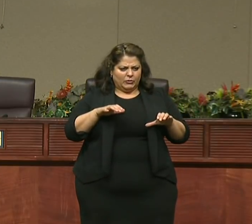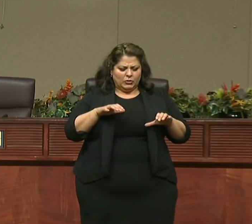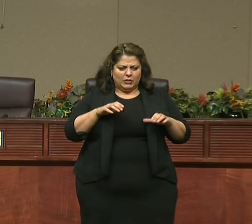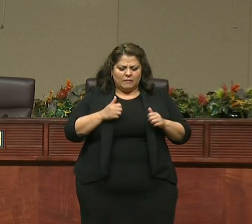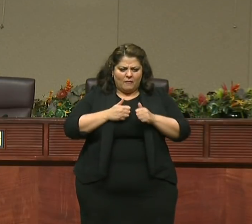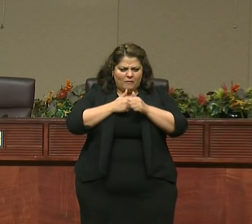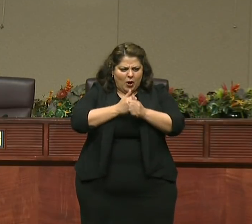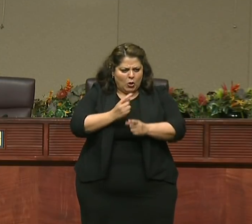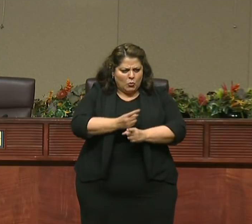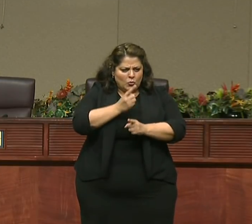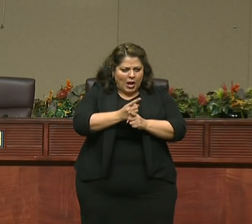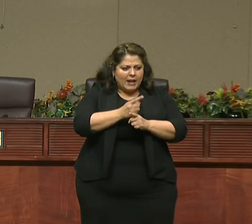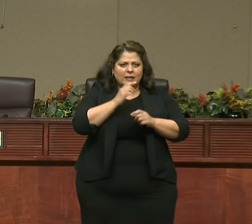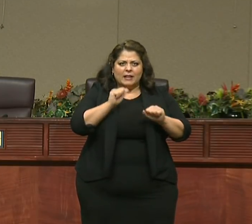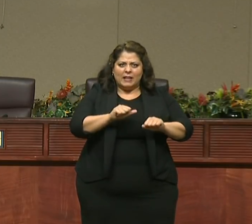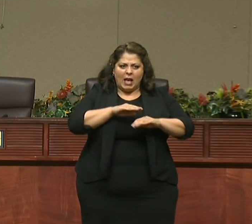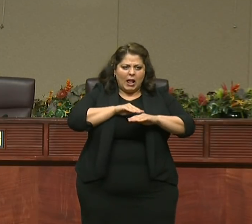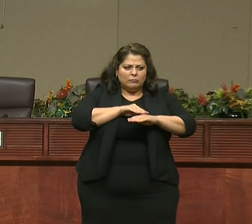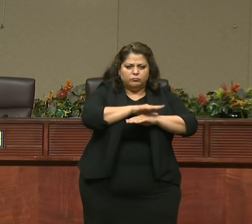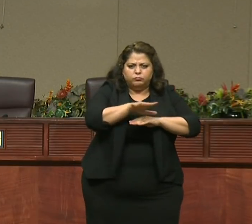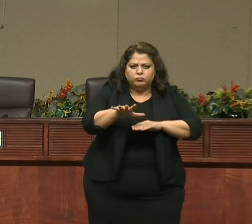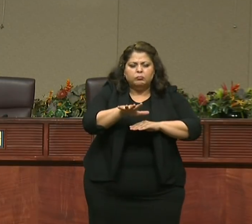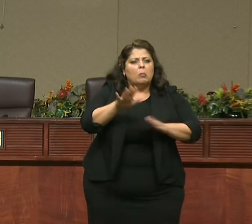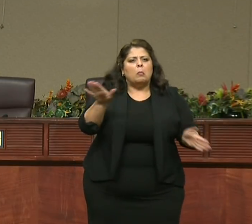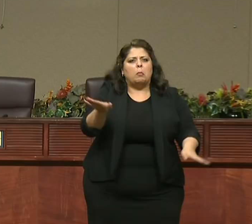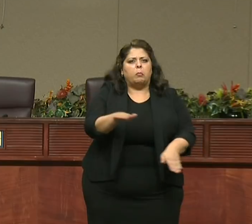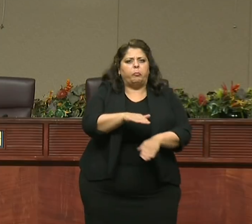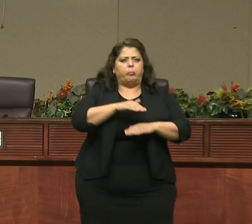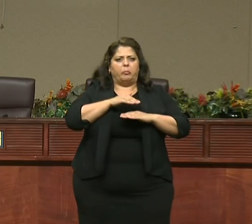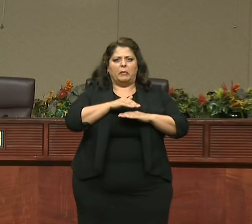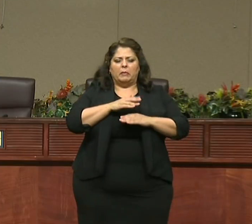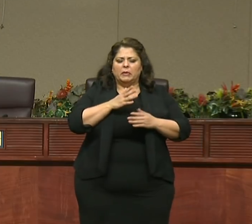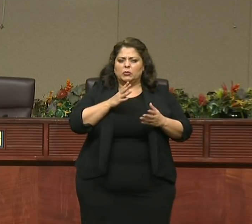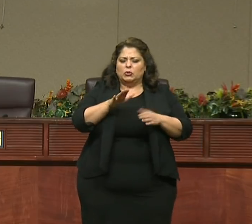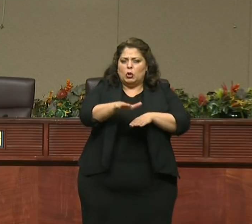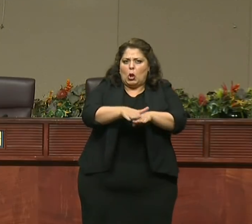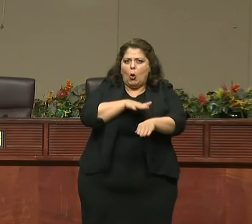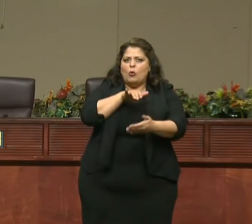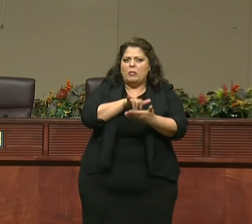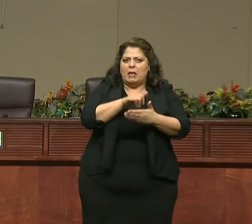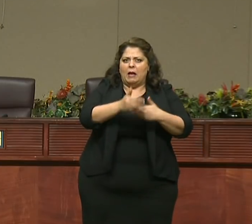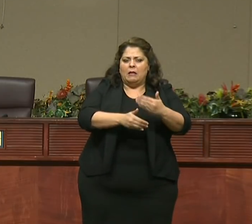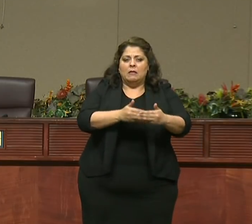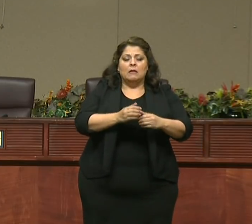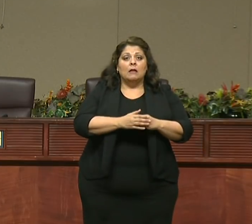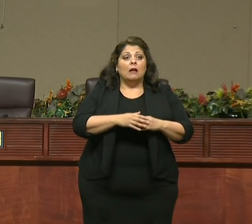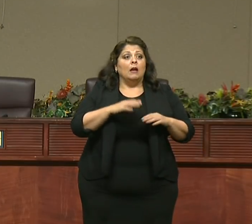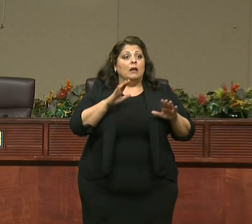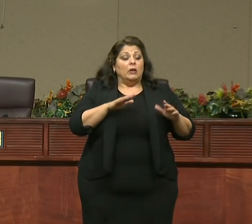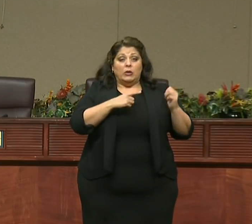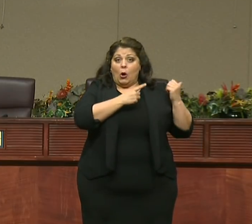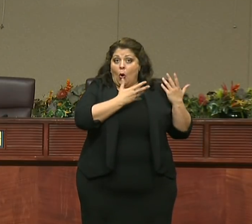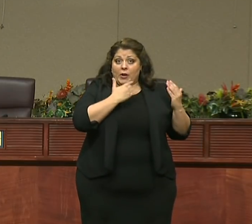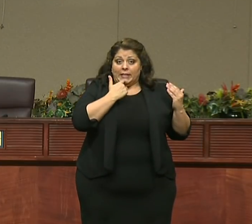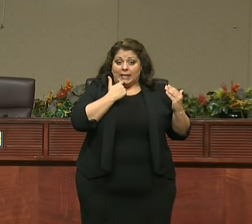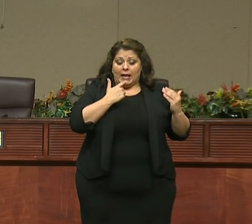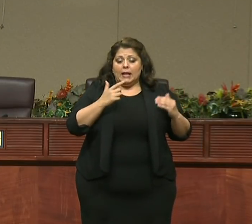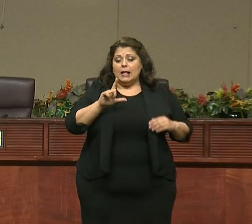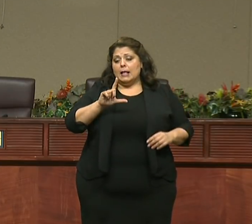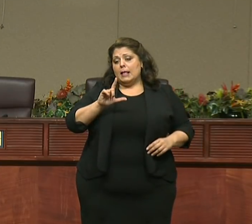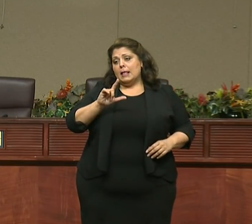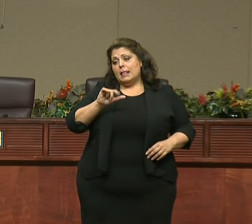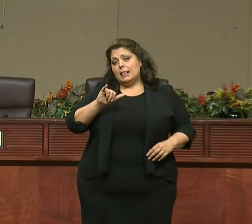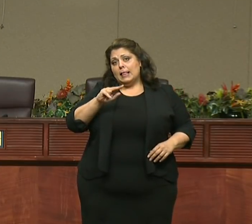slow the spread of the virus here in our city. Mayor Demings mentioned earlier that in addition to the drivers and staff at Lynx,